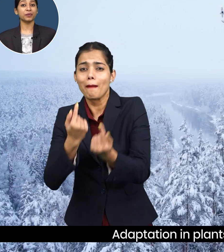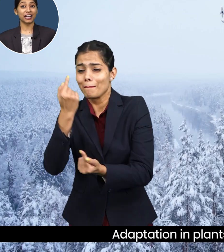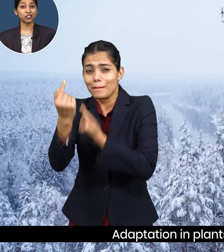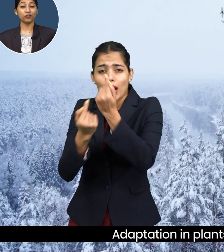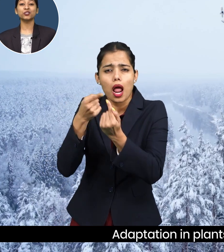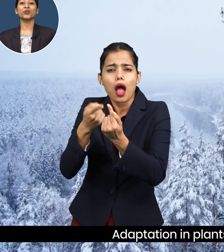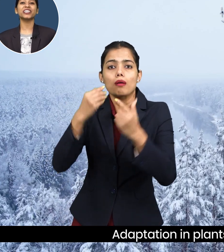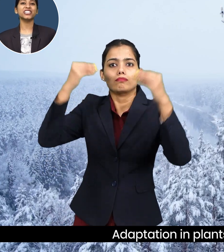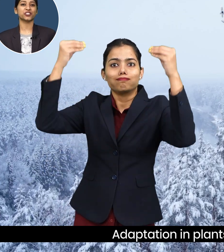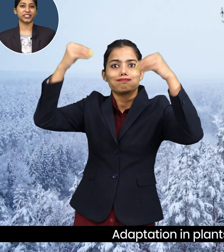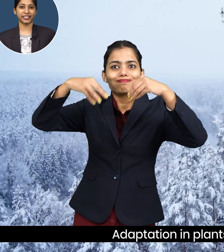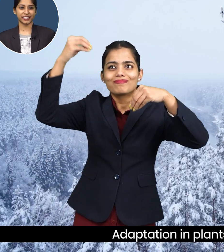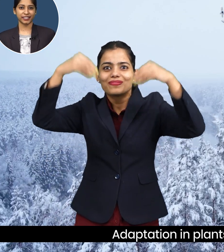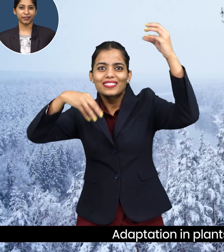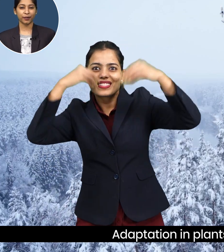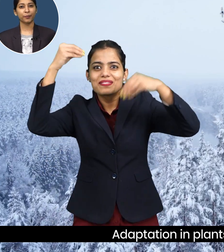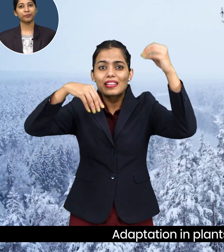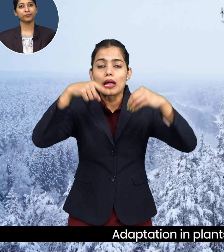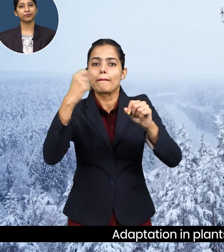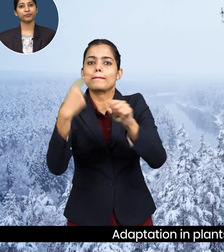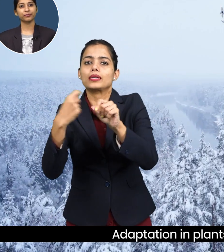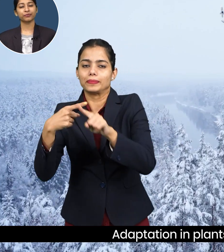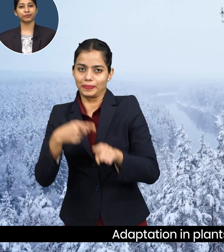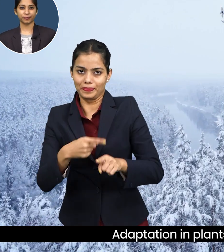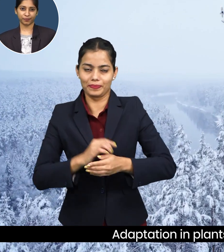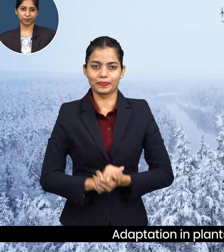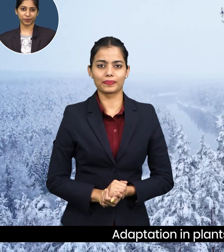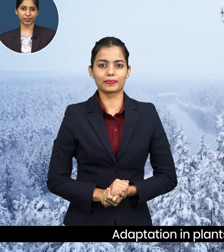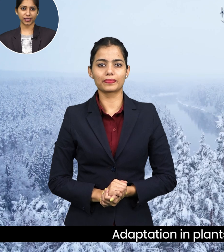Adaptation in plants of snowy regions.